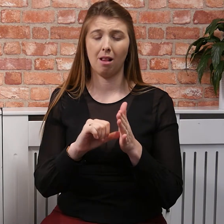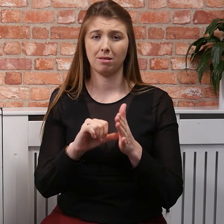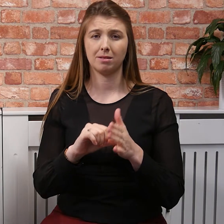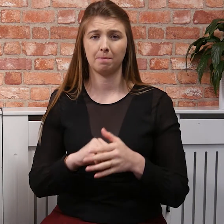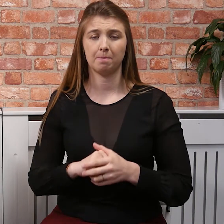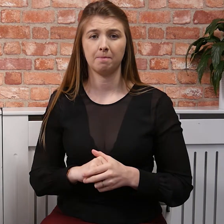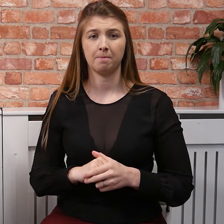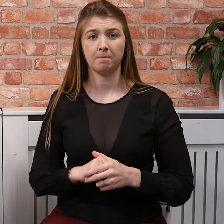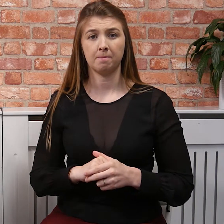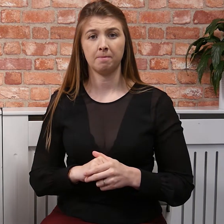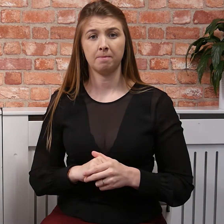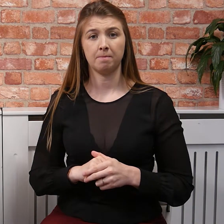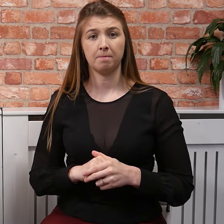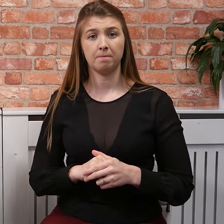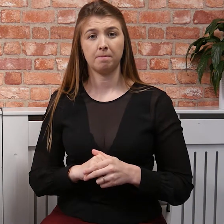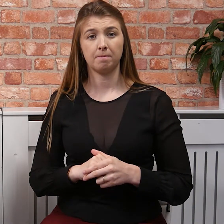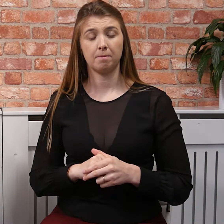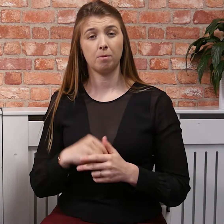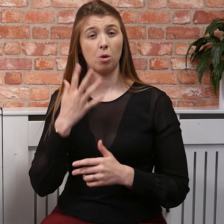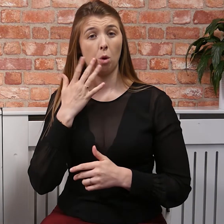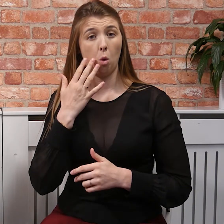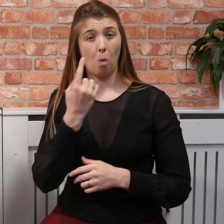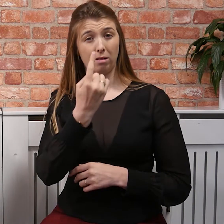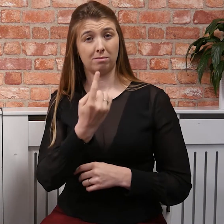It can also be hard to take in information when